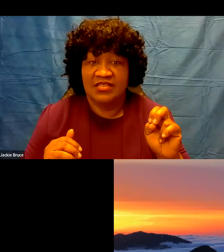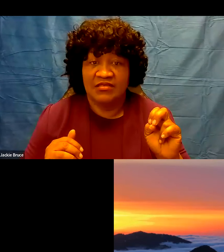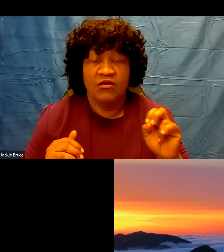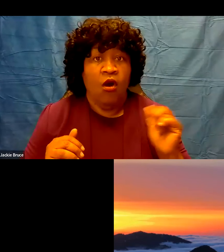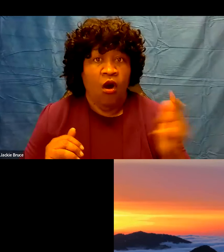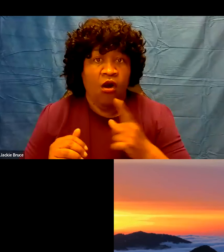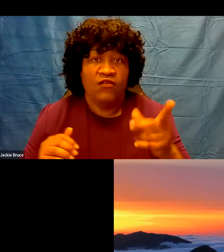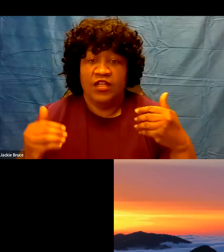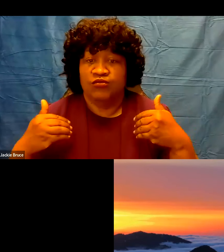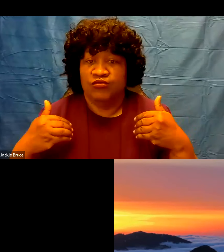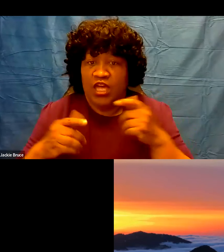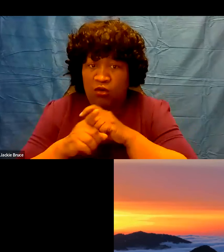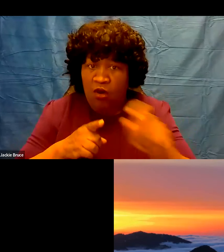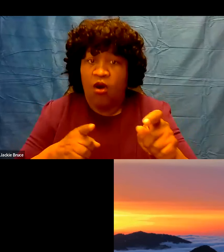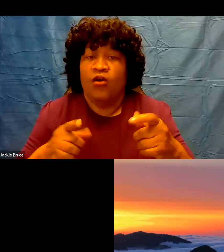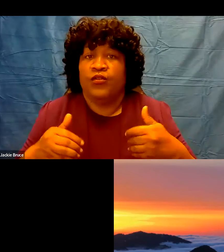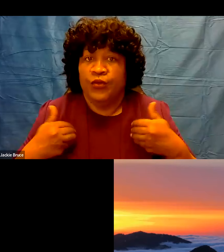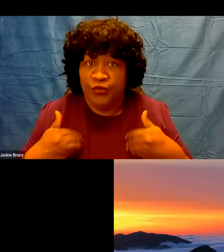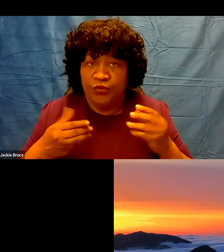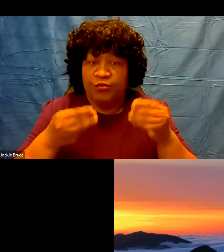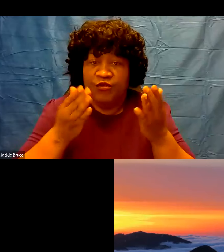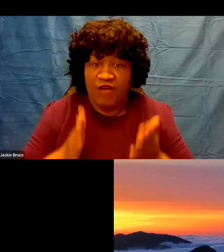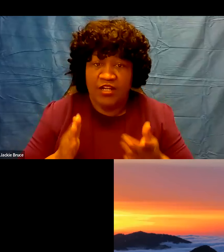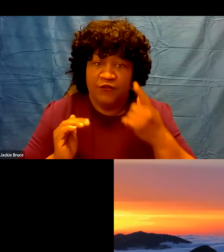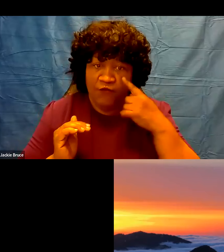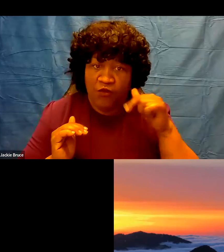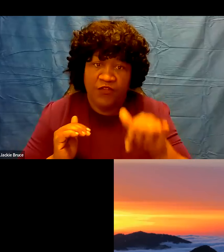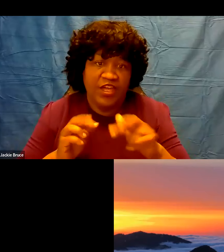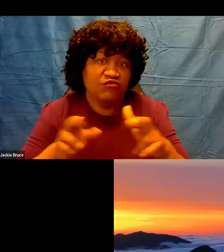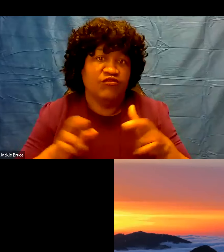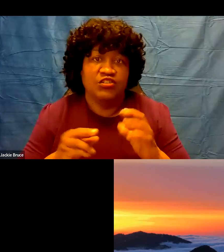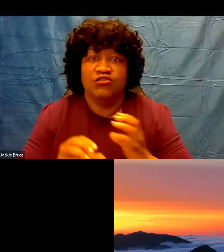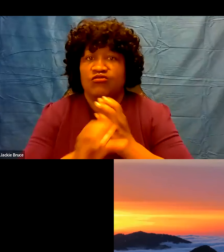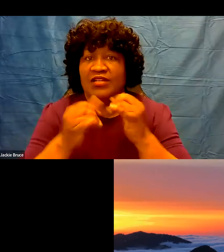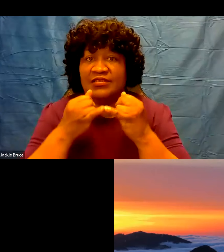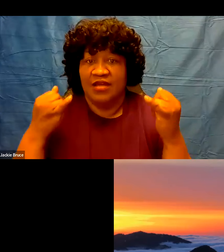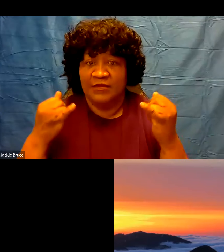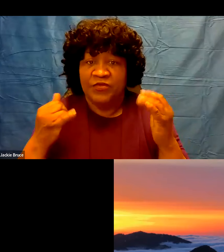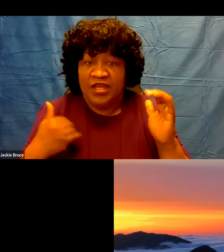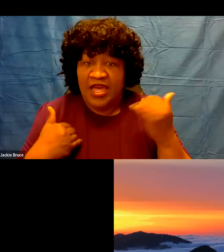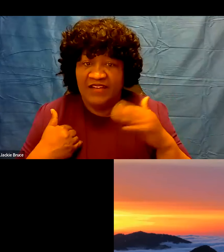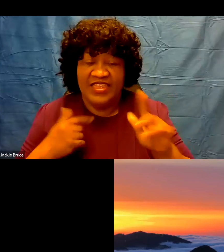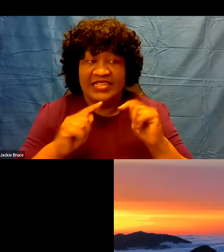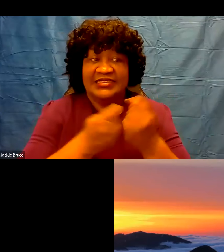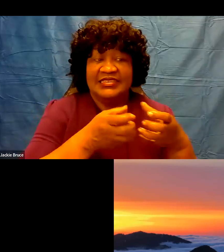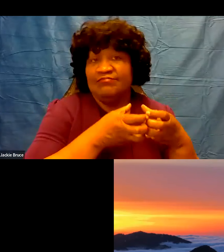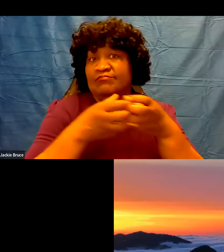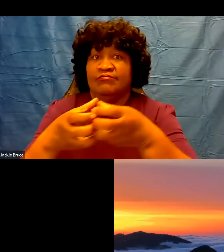provider line directly, or the regional crisis line directly to have a youth team respond to the emergency